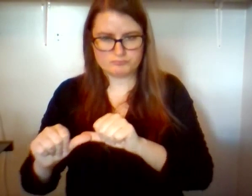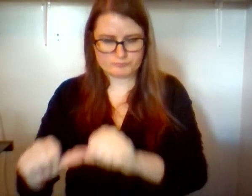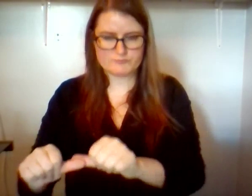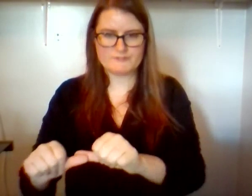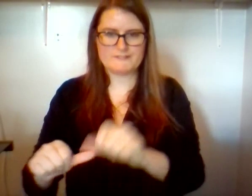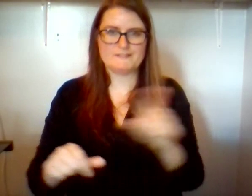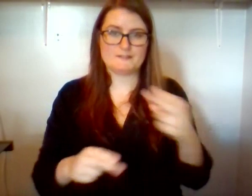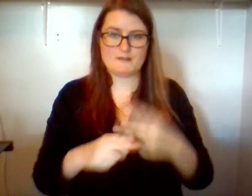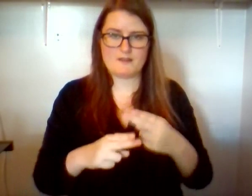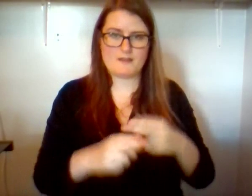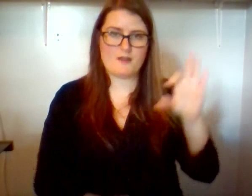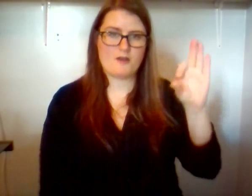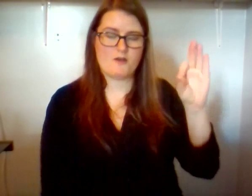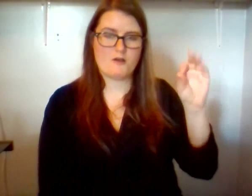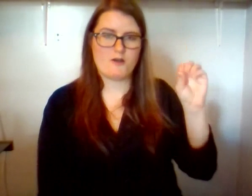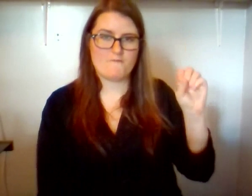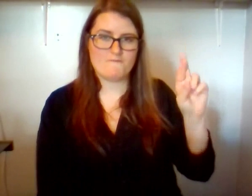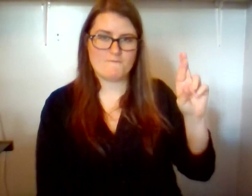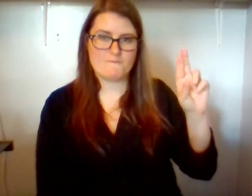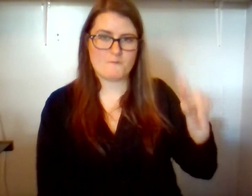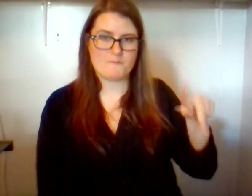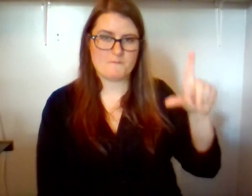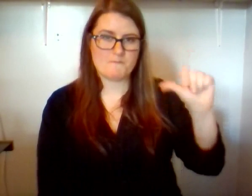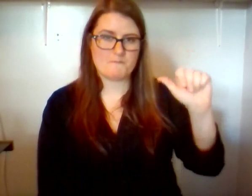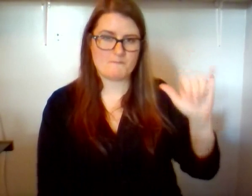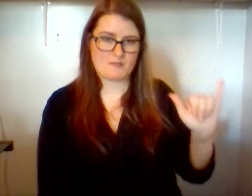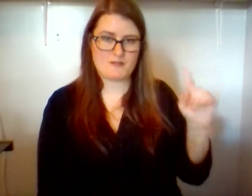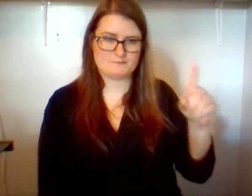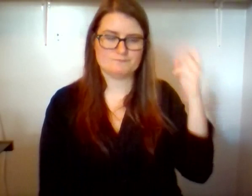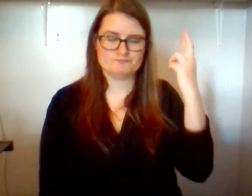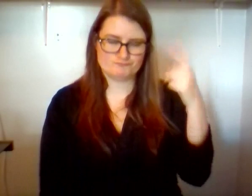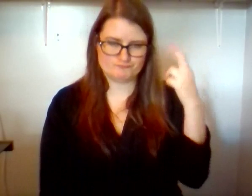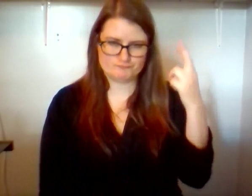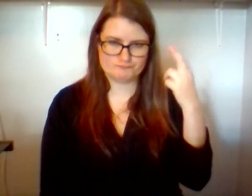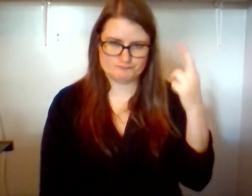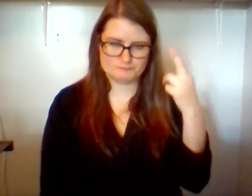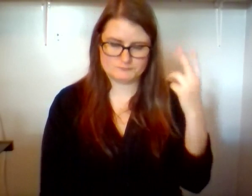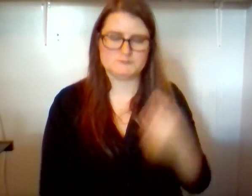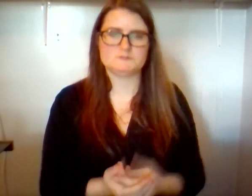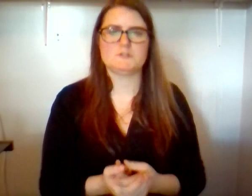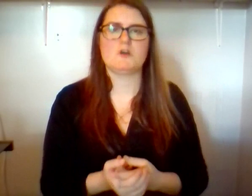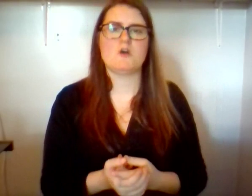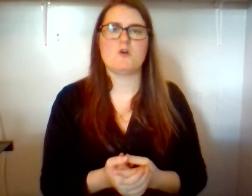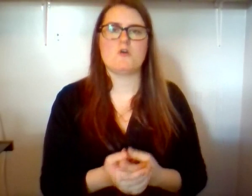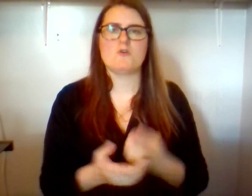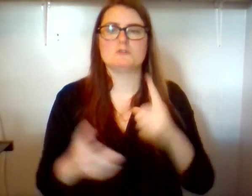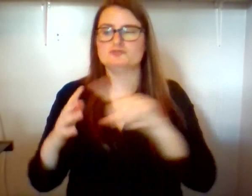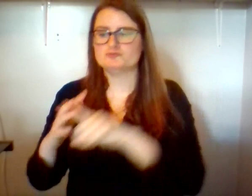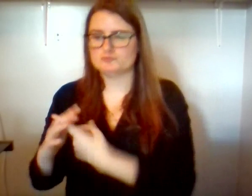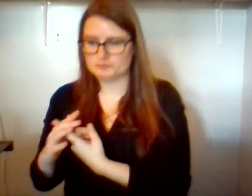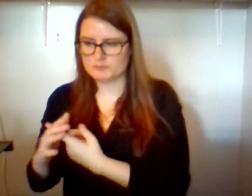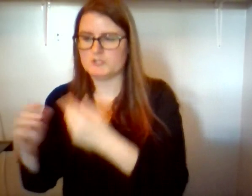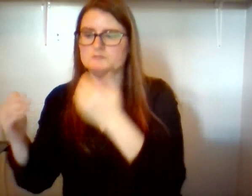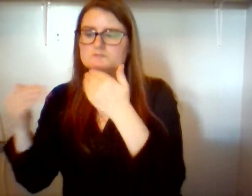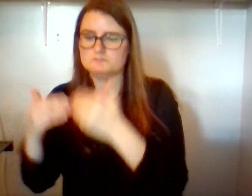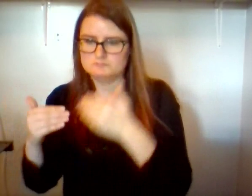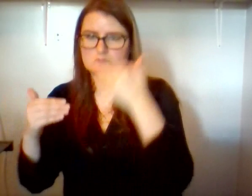reason. Now, here's some implications. My big therefore.